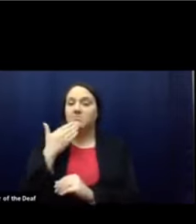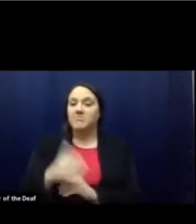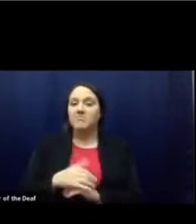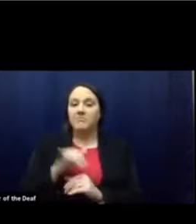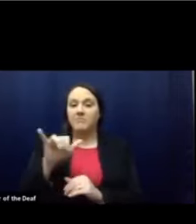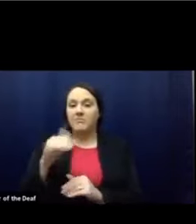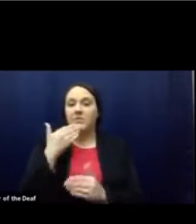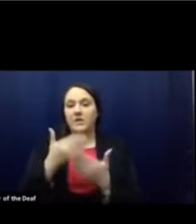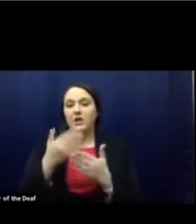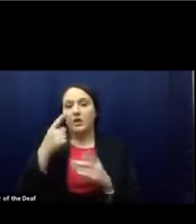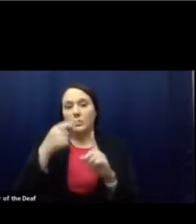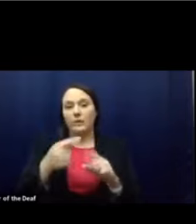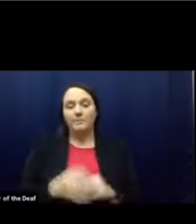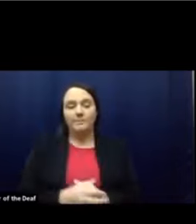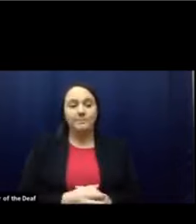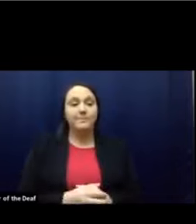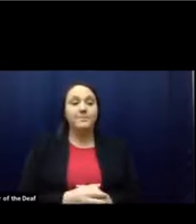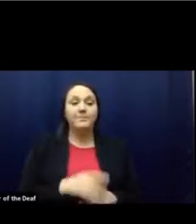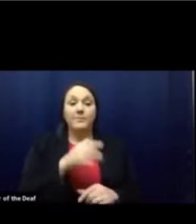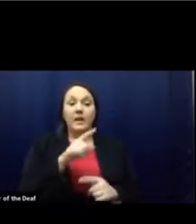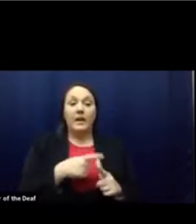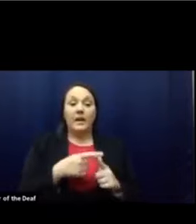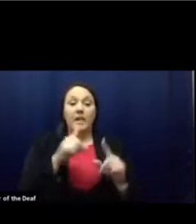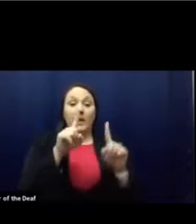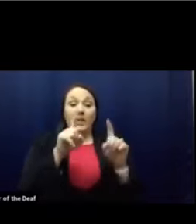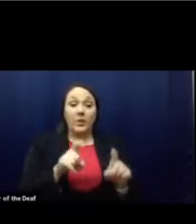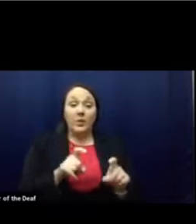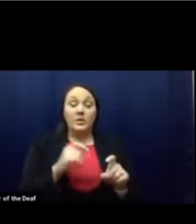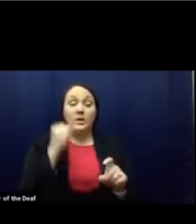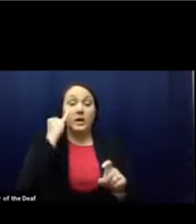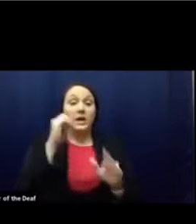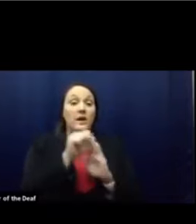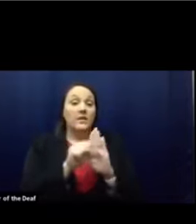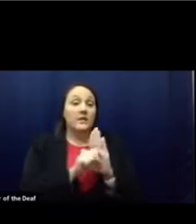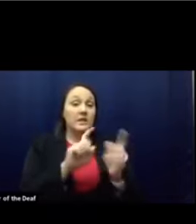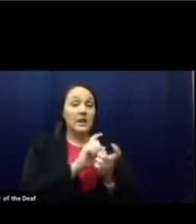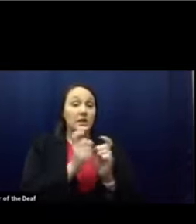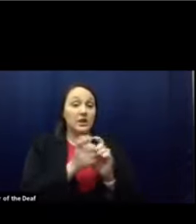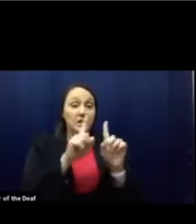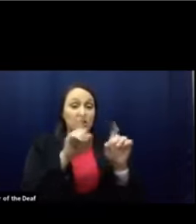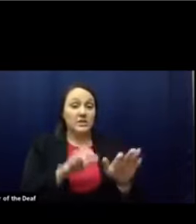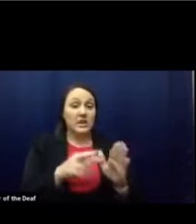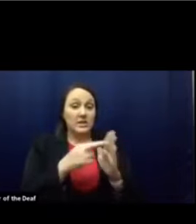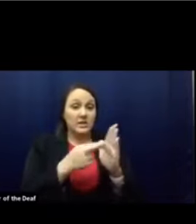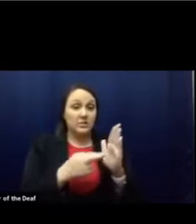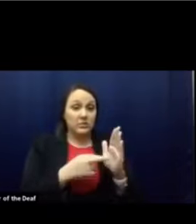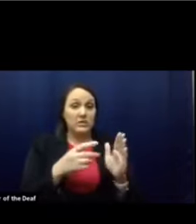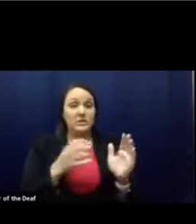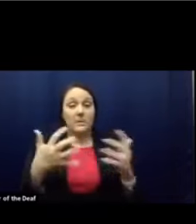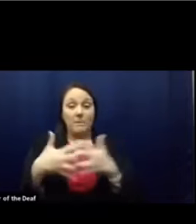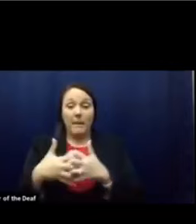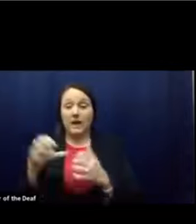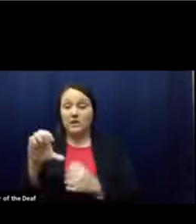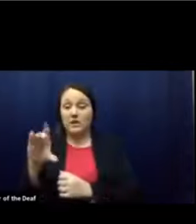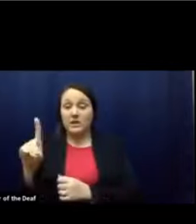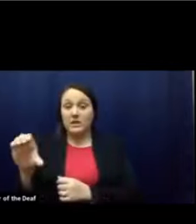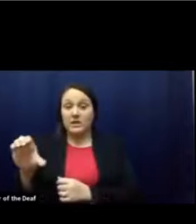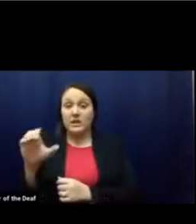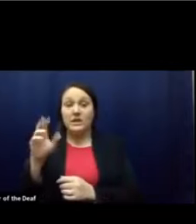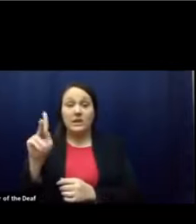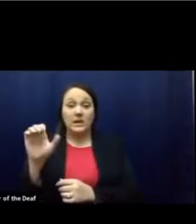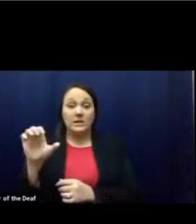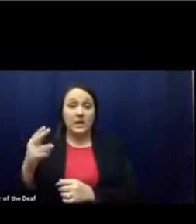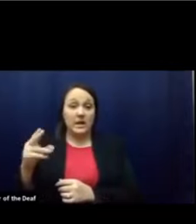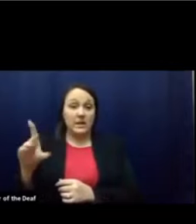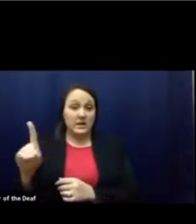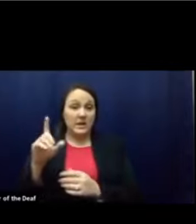a good point, actually. And then his question is, if the state changes their testing criteria to match the CDC, is the KCHD